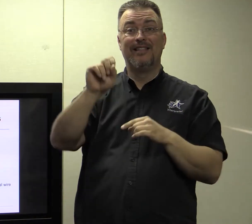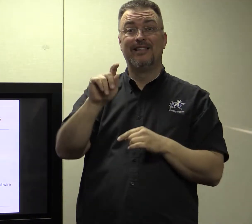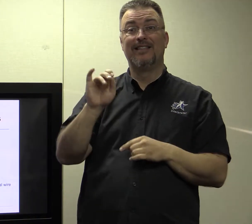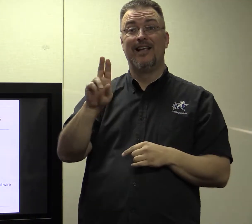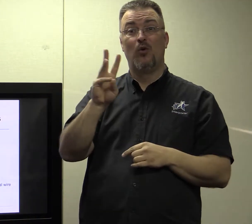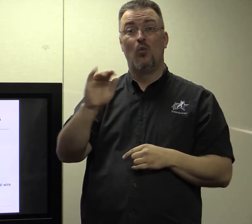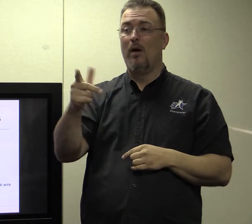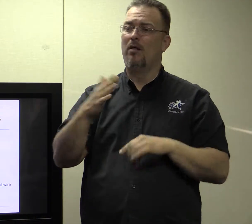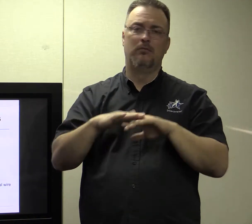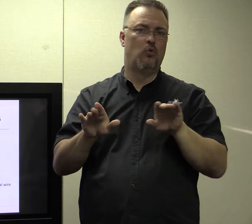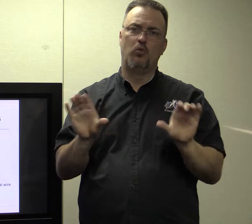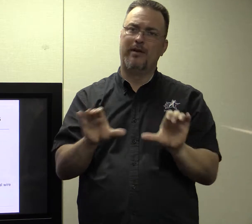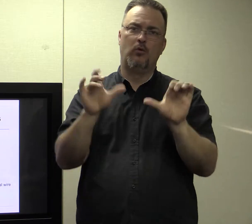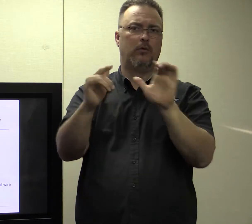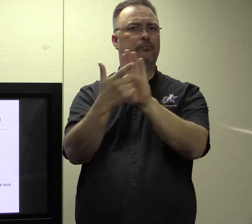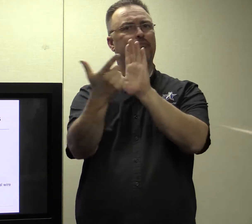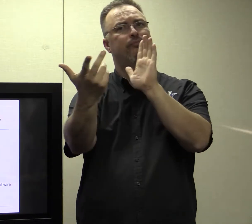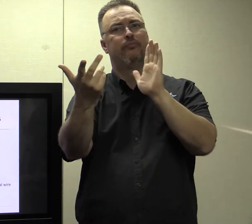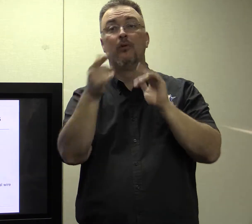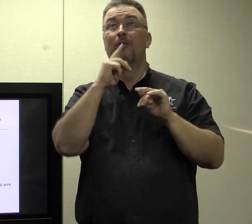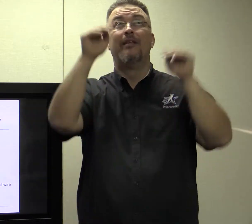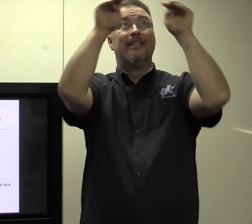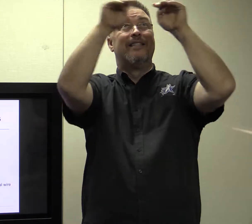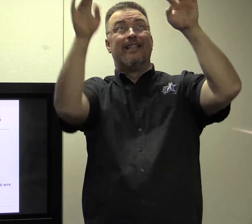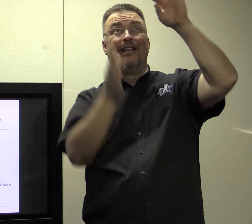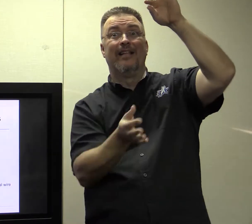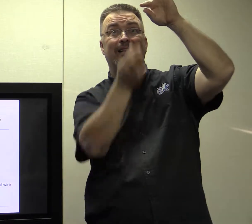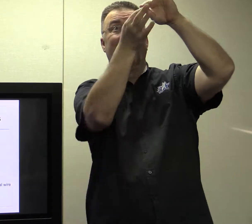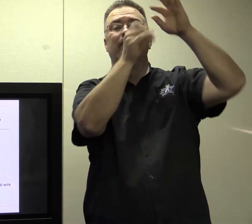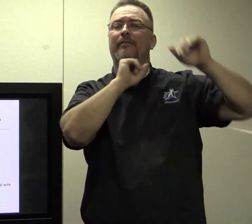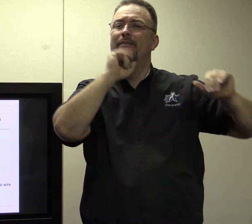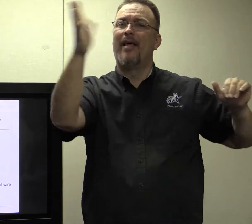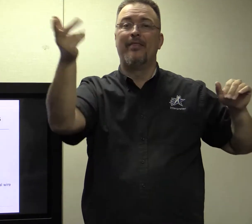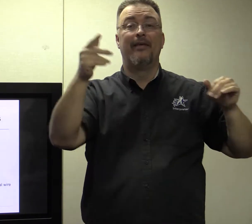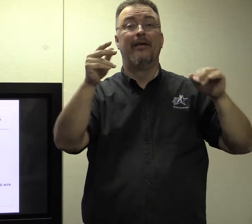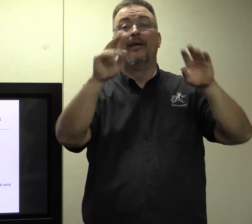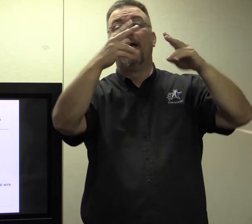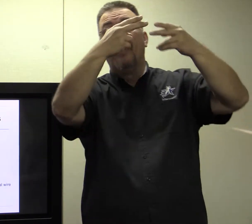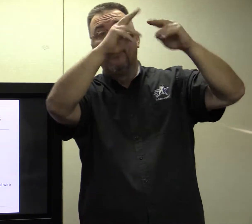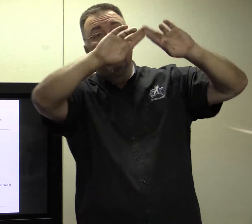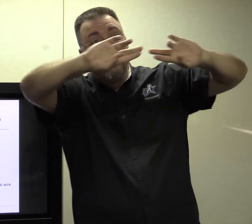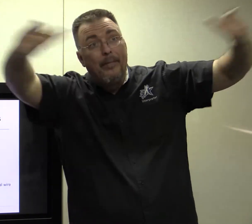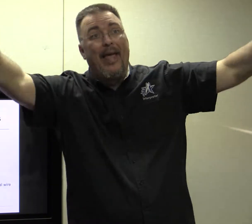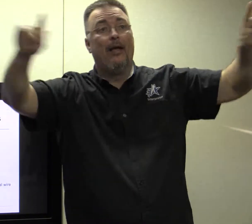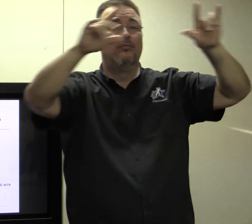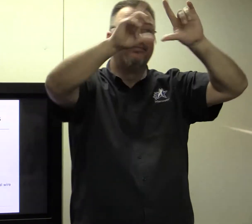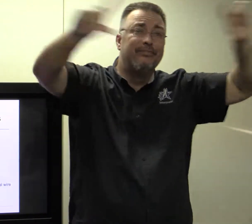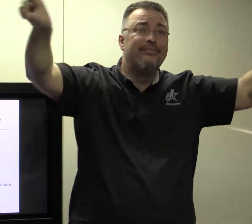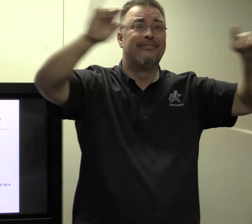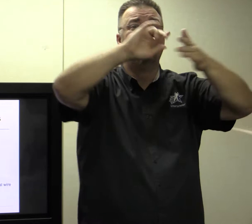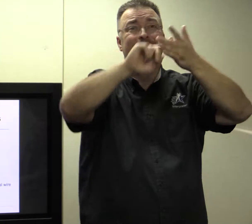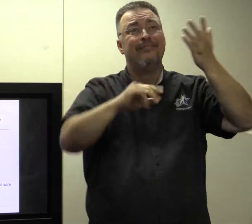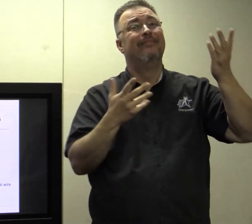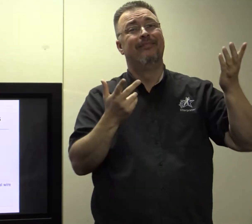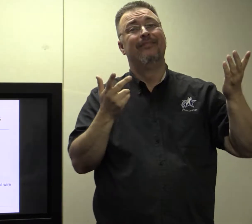ceilings. Nothing attached directly to the ceiling. Banners and similar items may be hung from ceilings by a metal